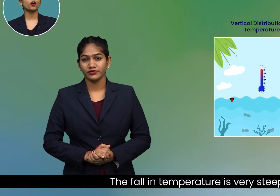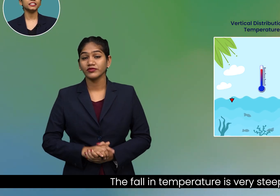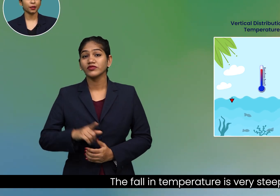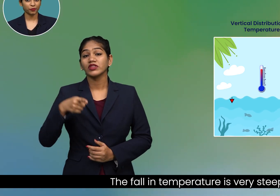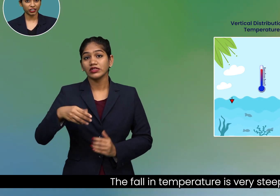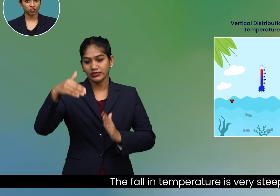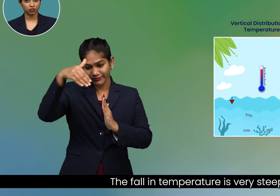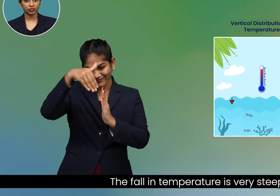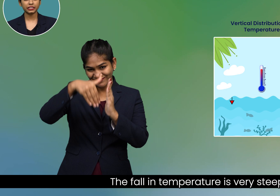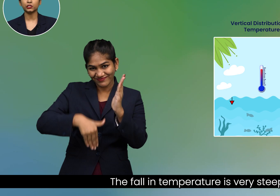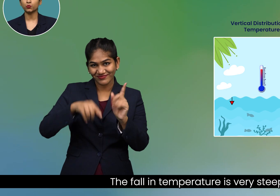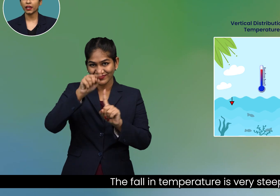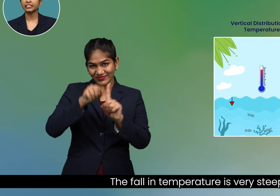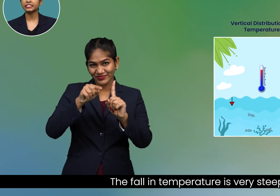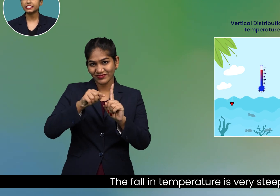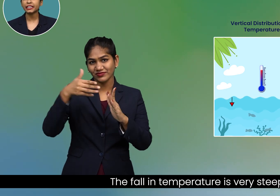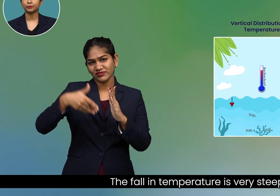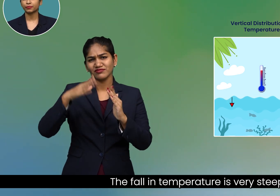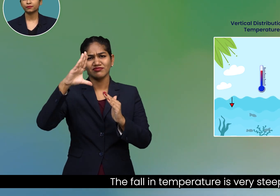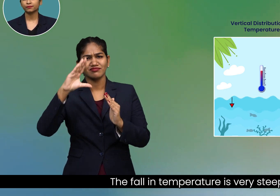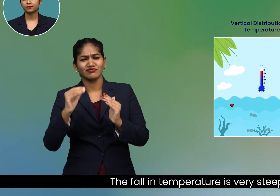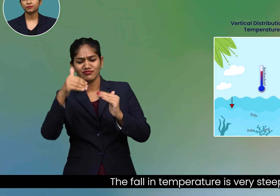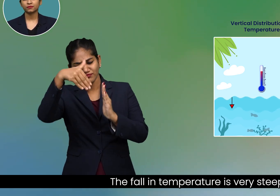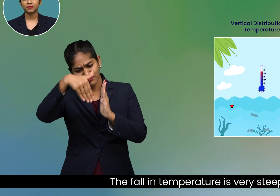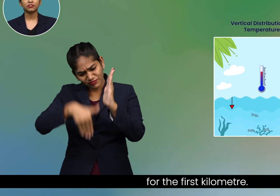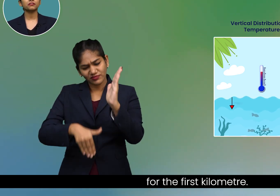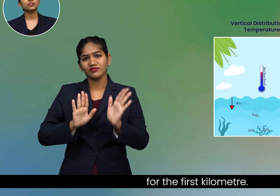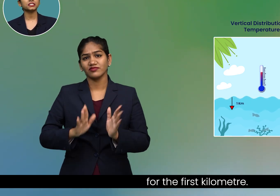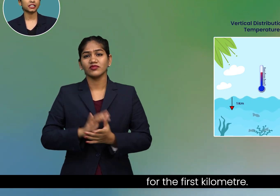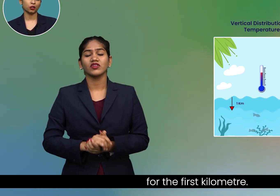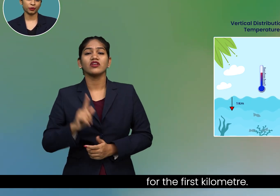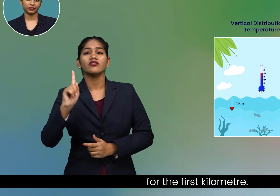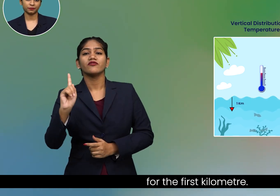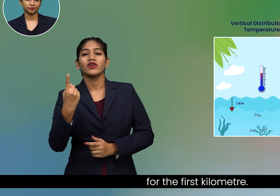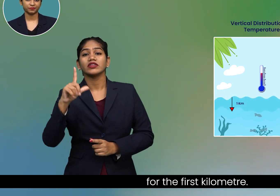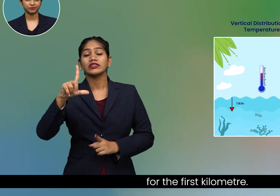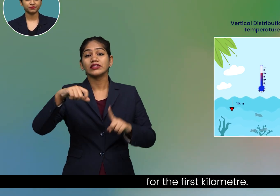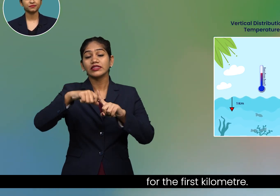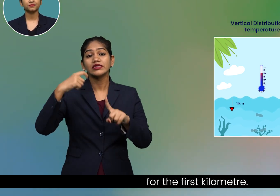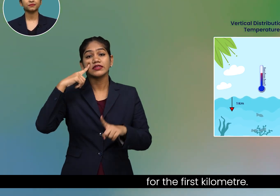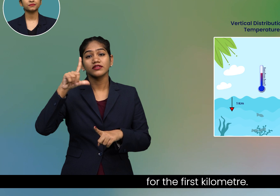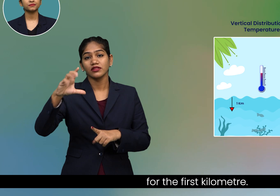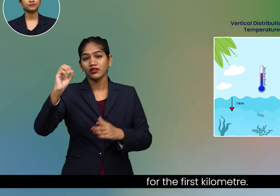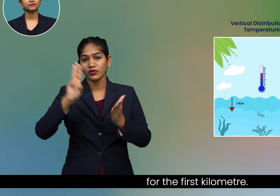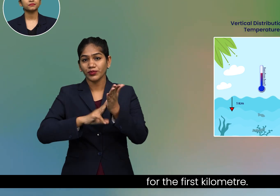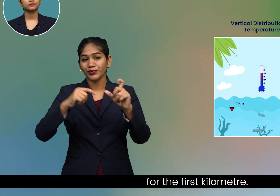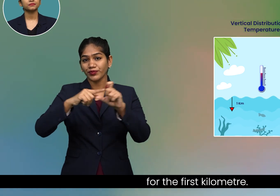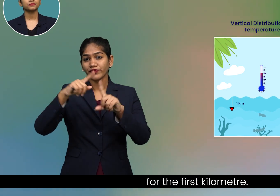The fall in temperature is very steep for the first kilometer.